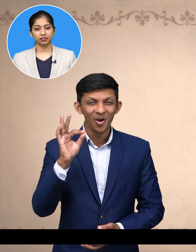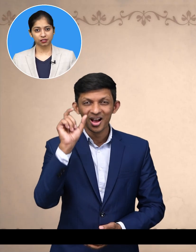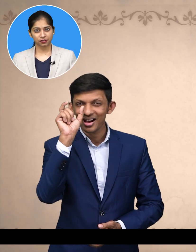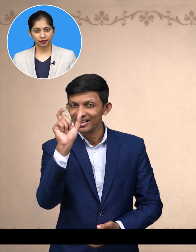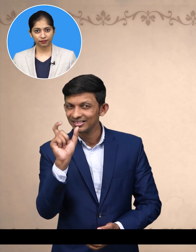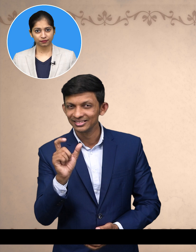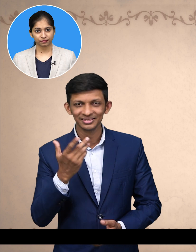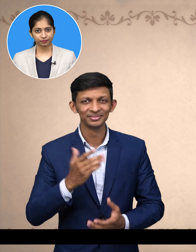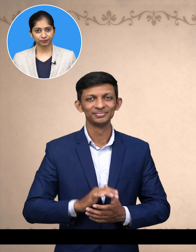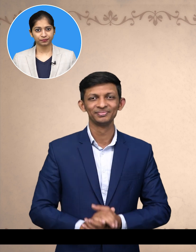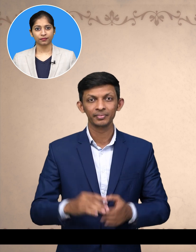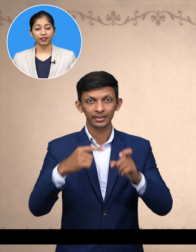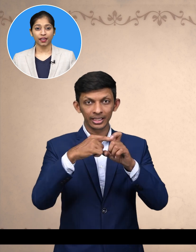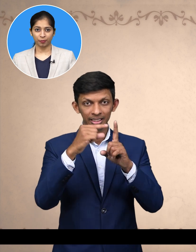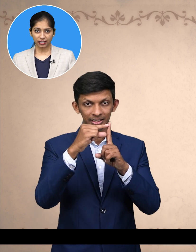Keywords.